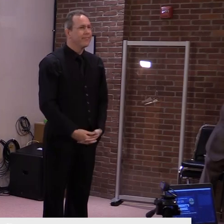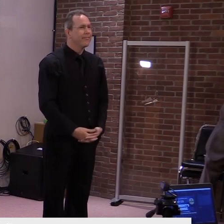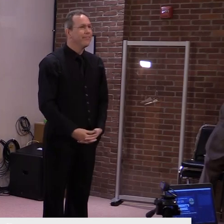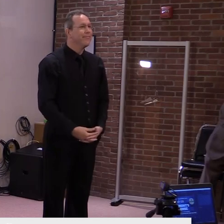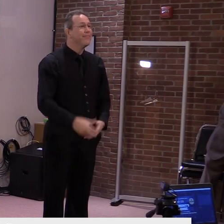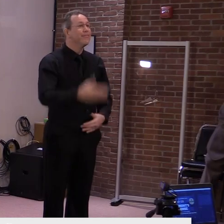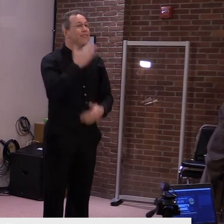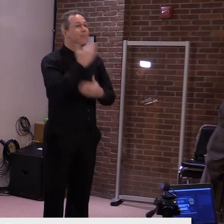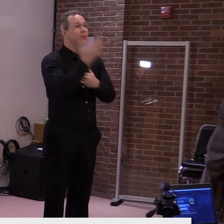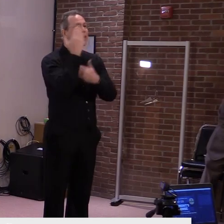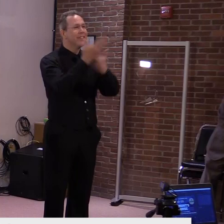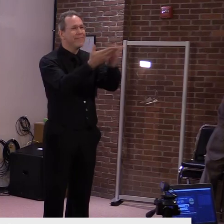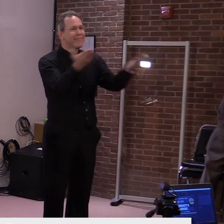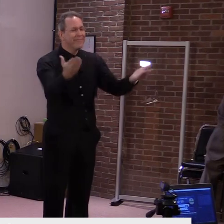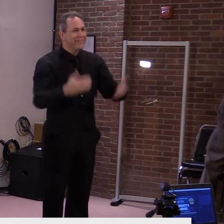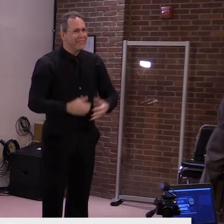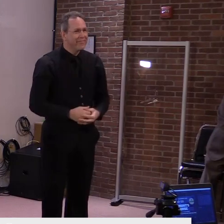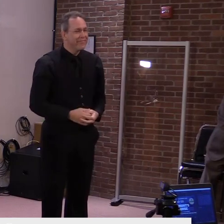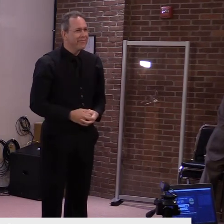Good morning, everyone.